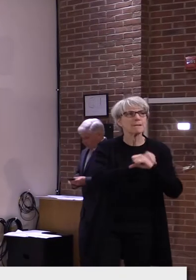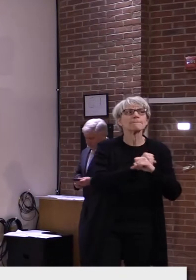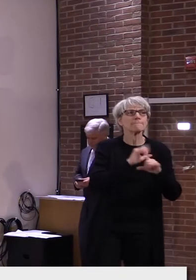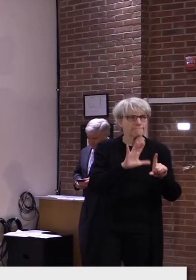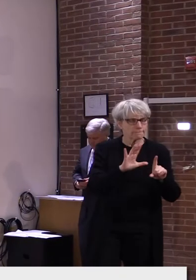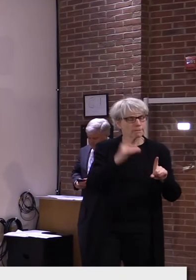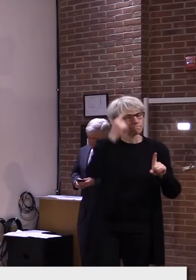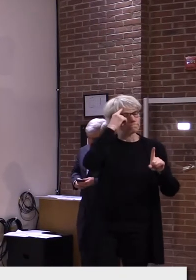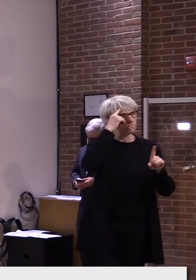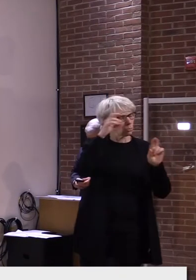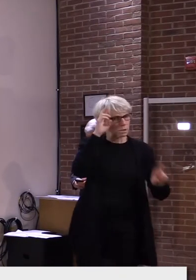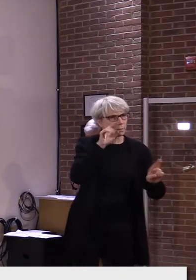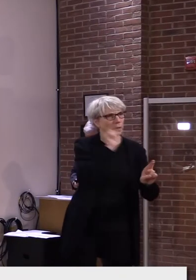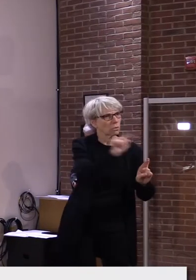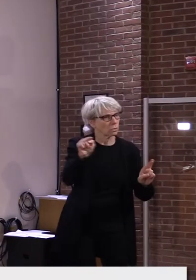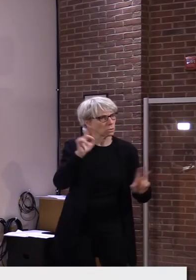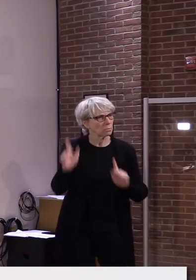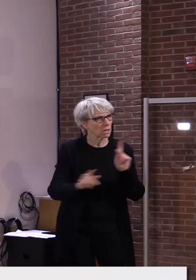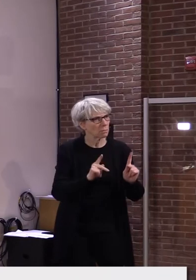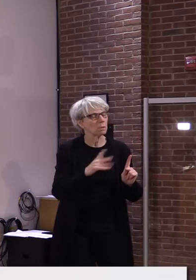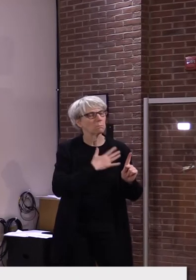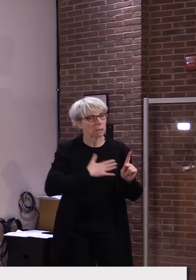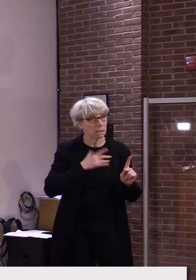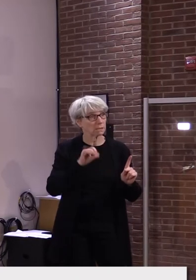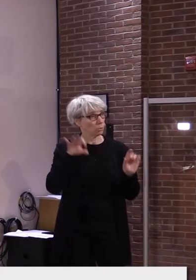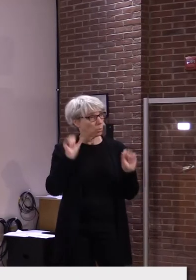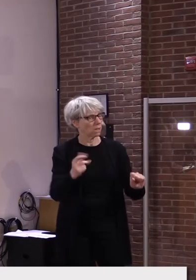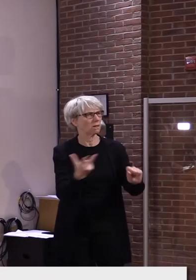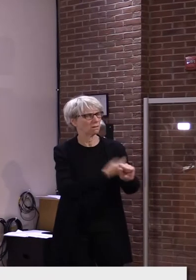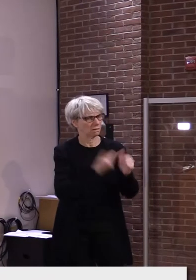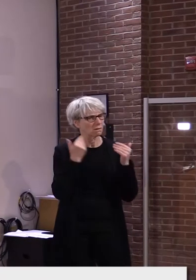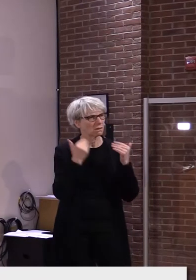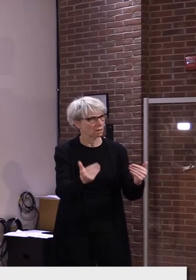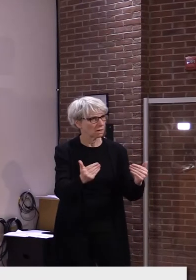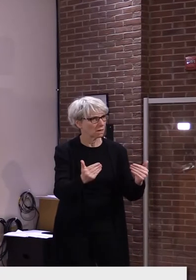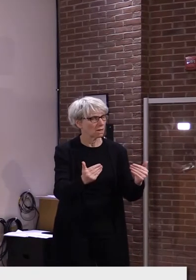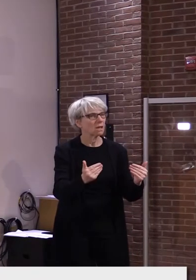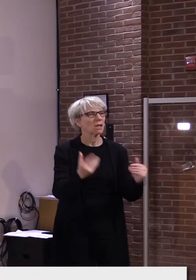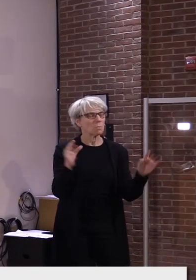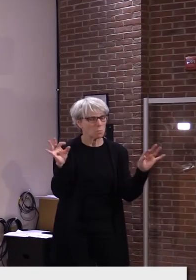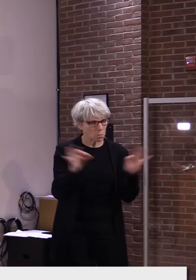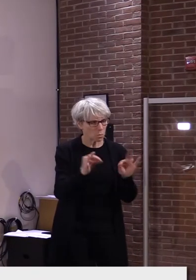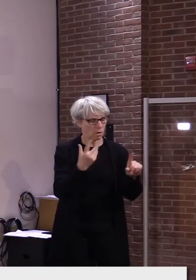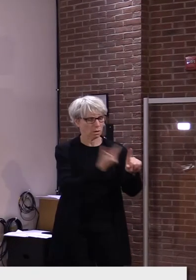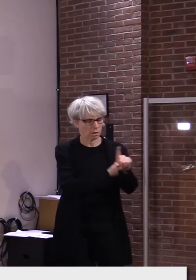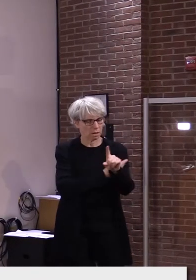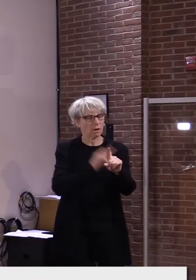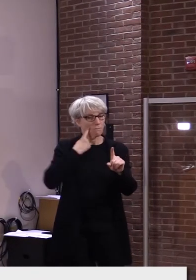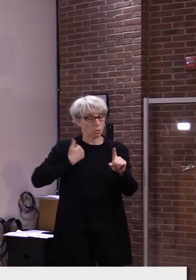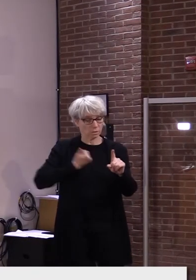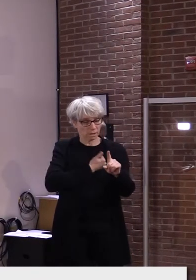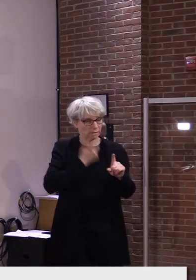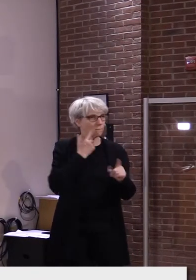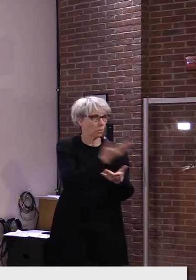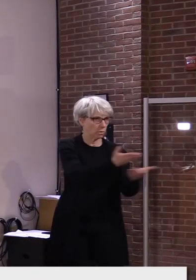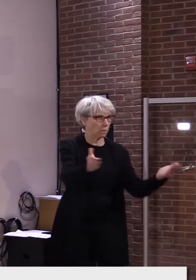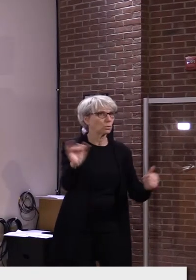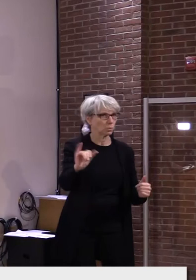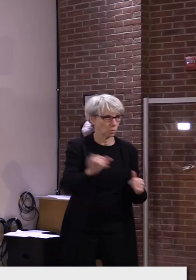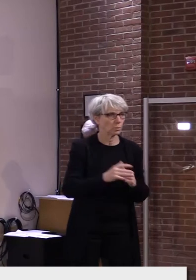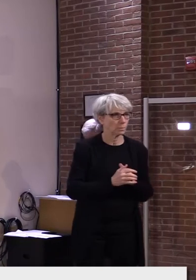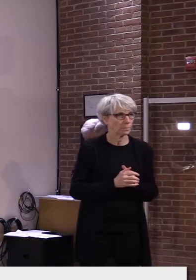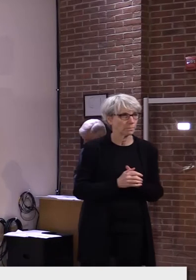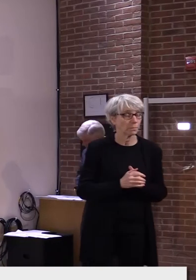restrictions lift and we gather more, we need to remember why vaccination and prevention are so important. So we